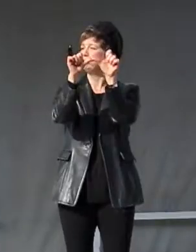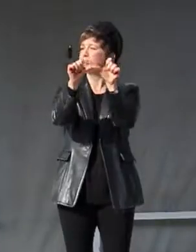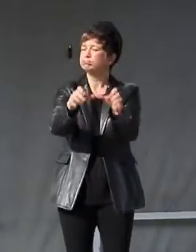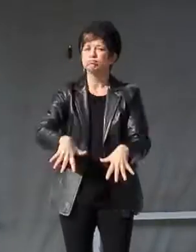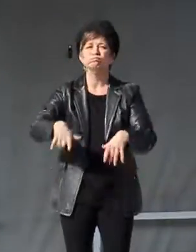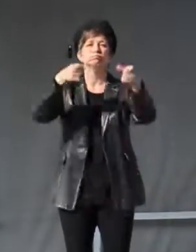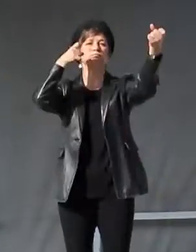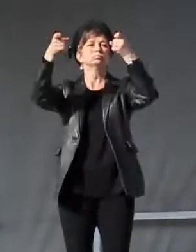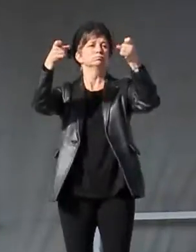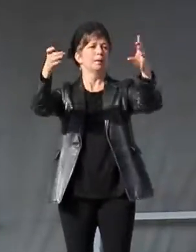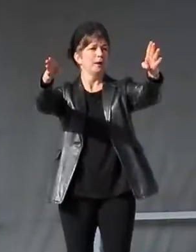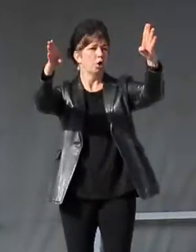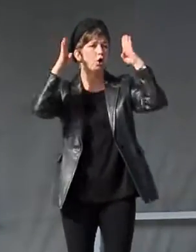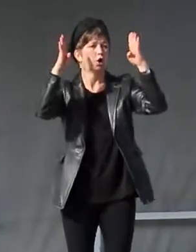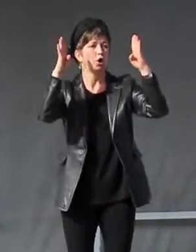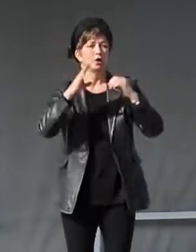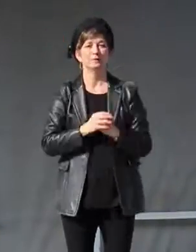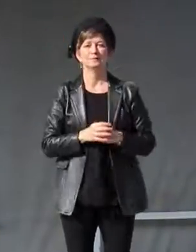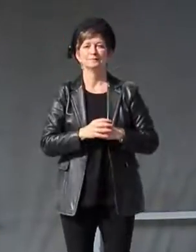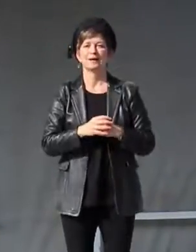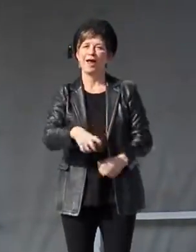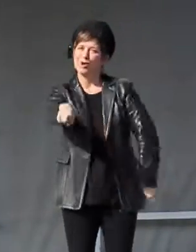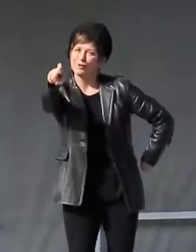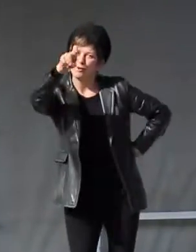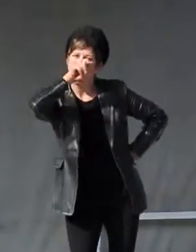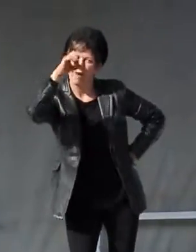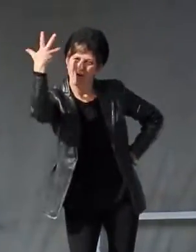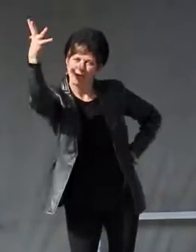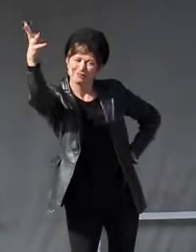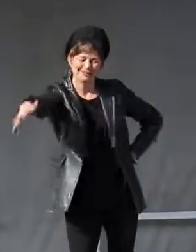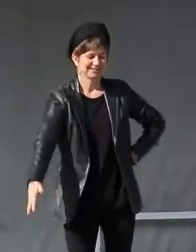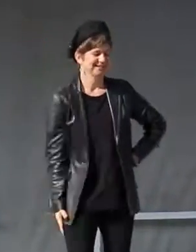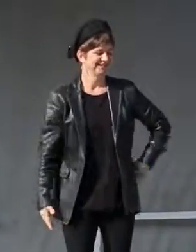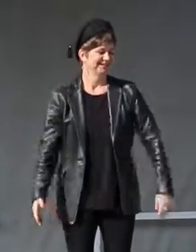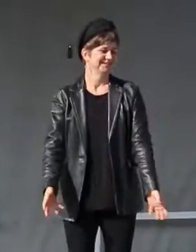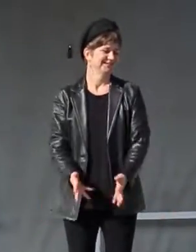up, and be heard. Go Eagles.